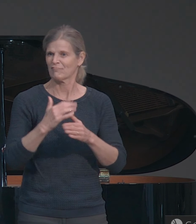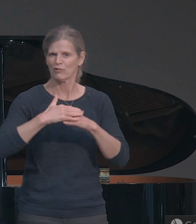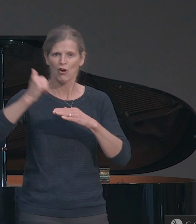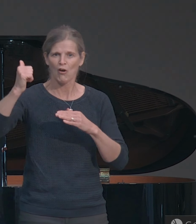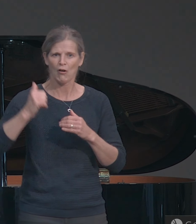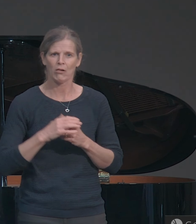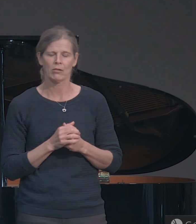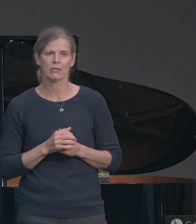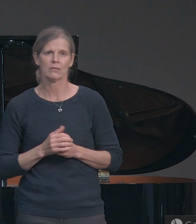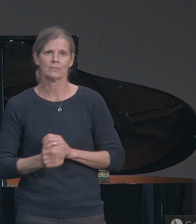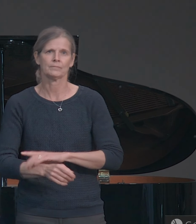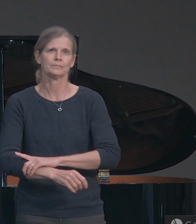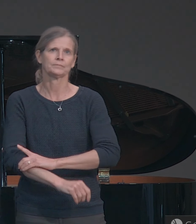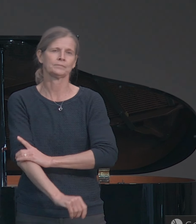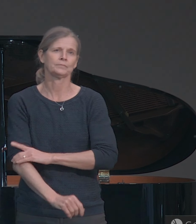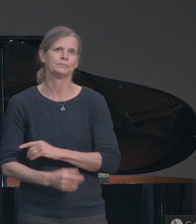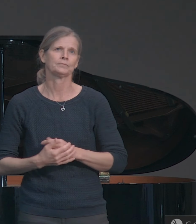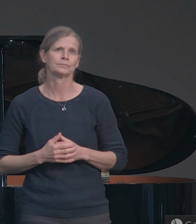calling.